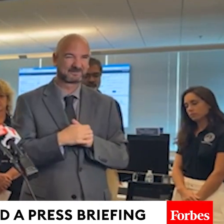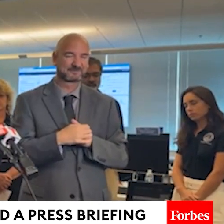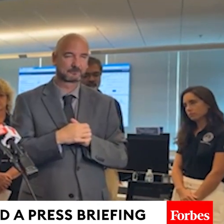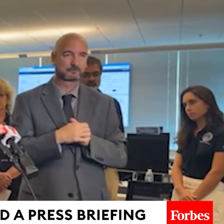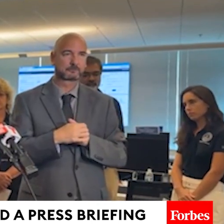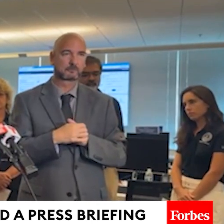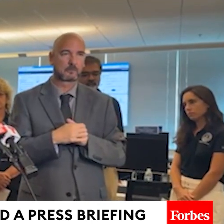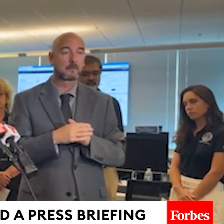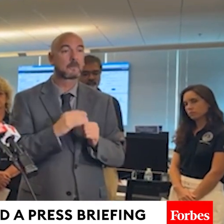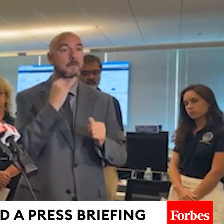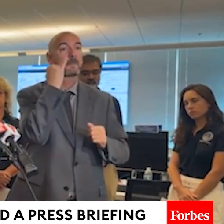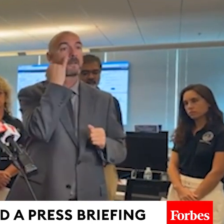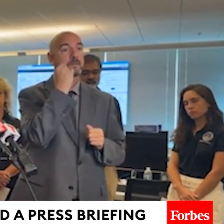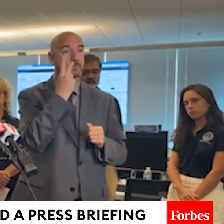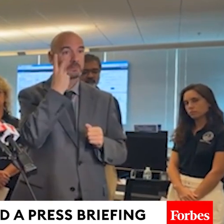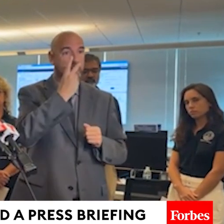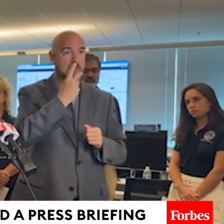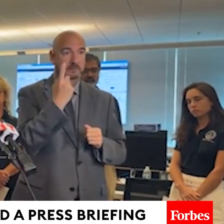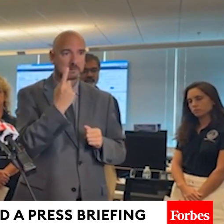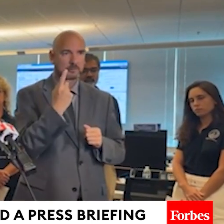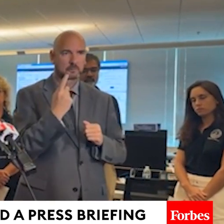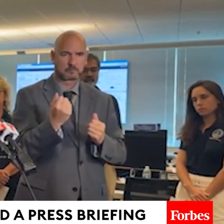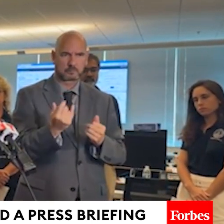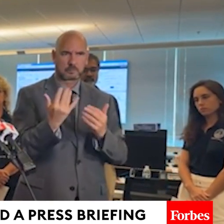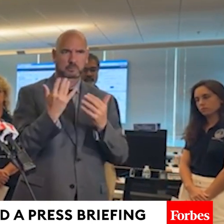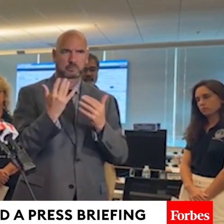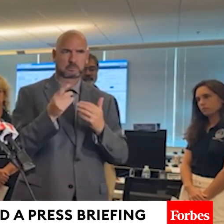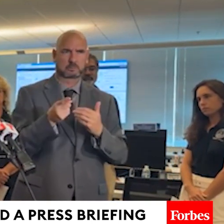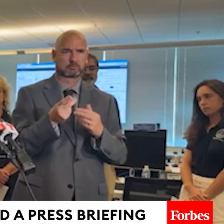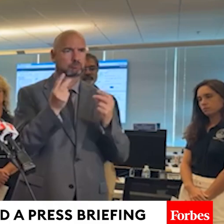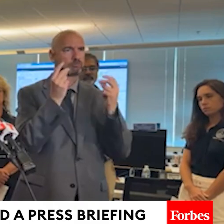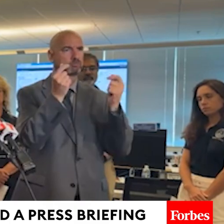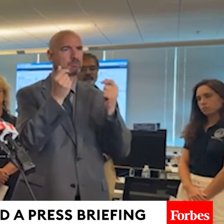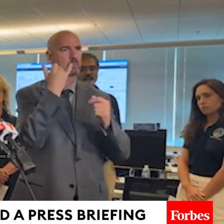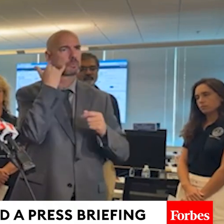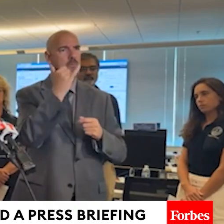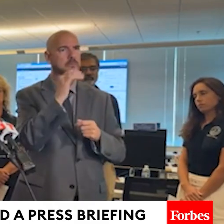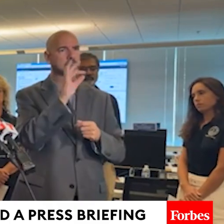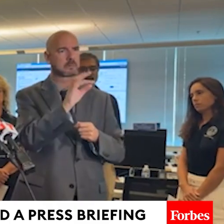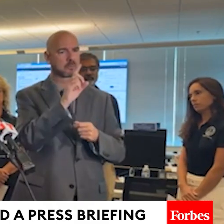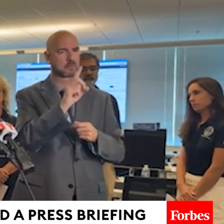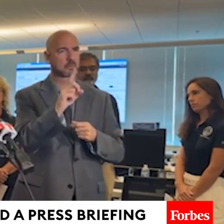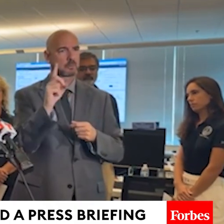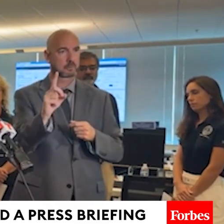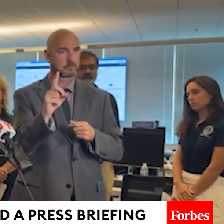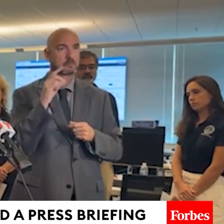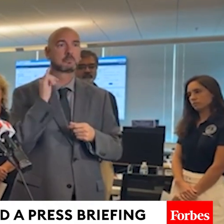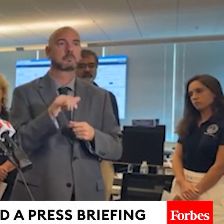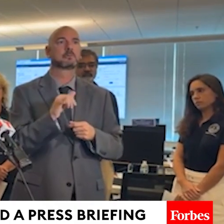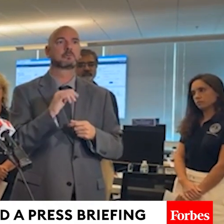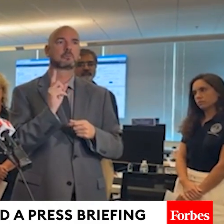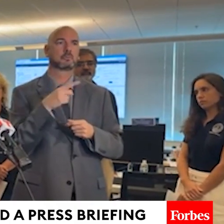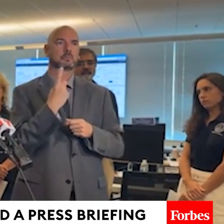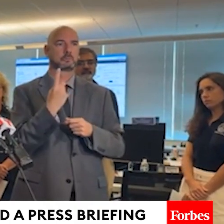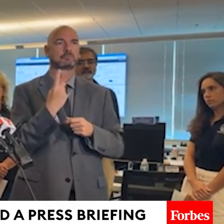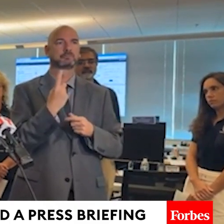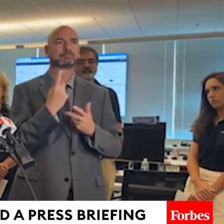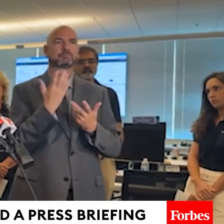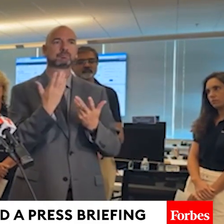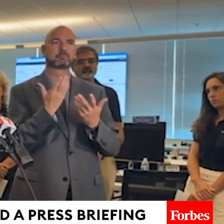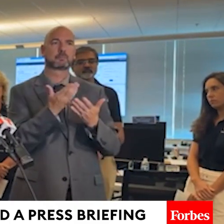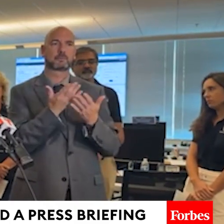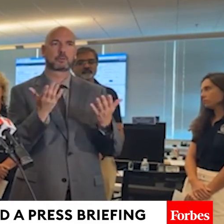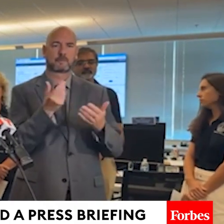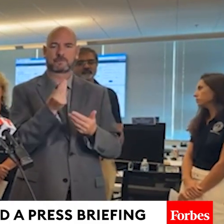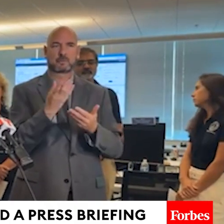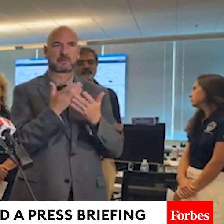If you see some signs of a fire, make sure you call 911. These are just some of the signs that will help you, some of the things that will help you to be